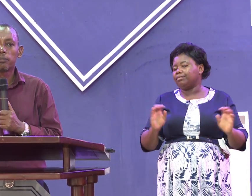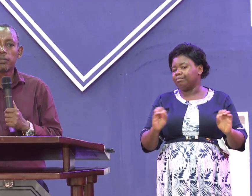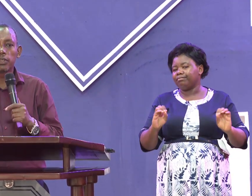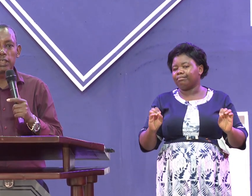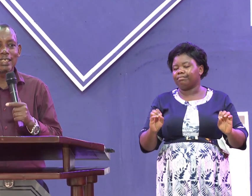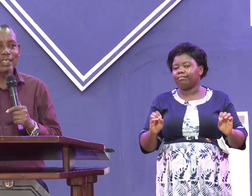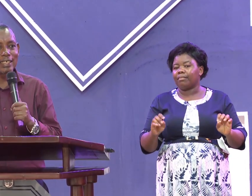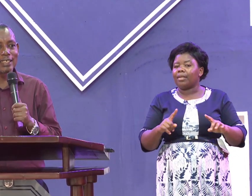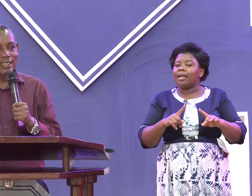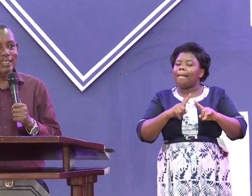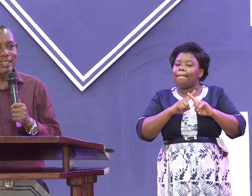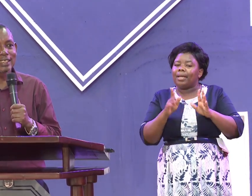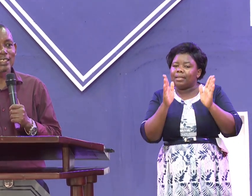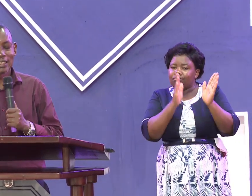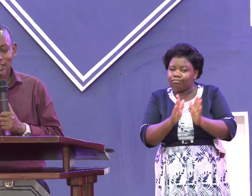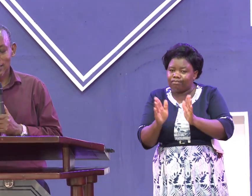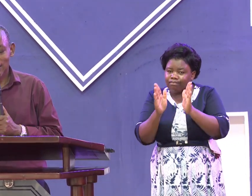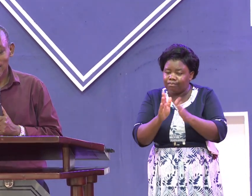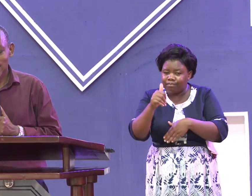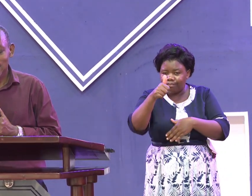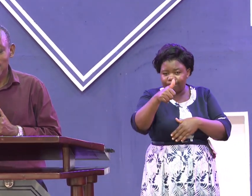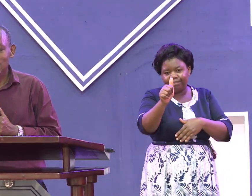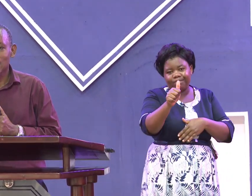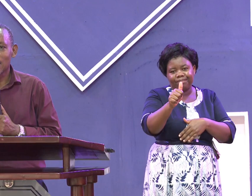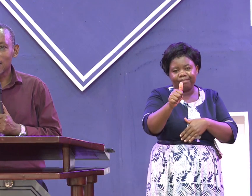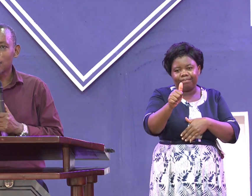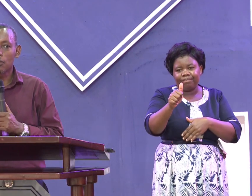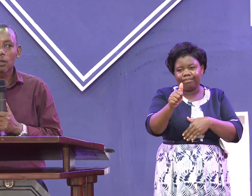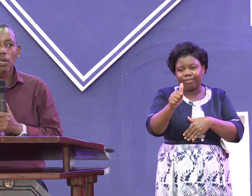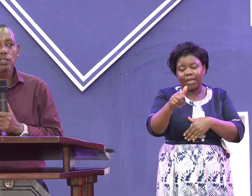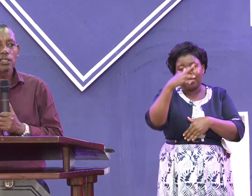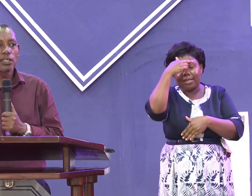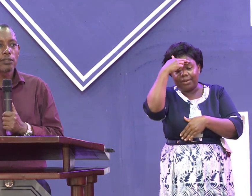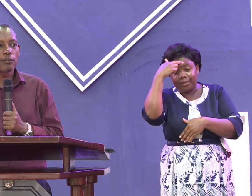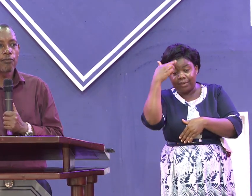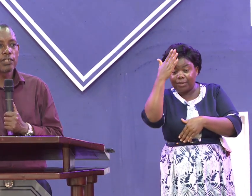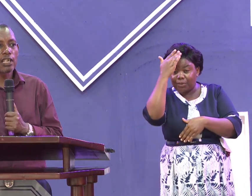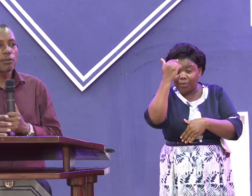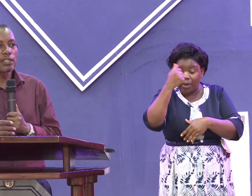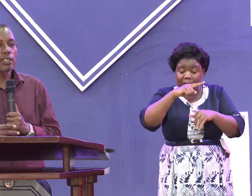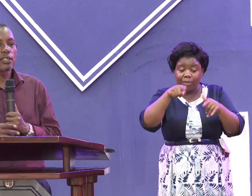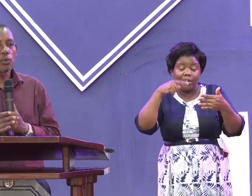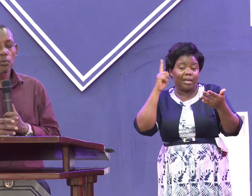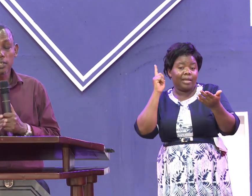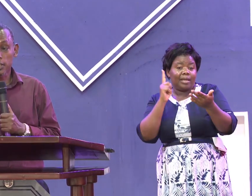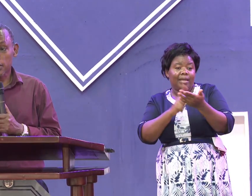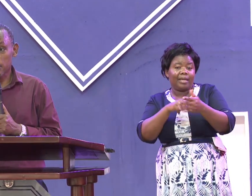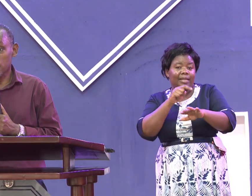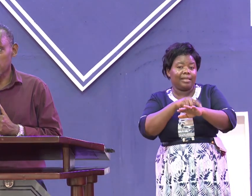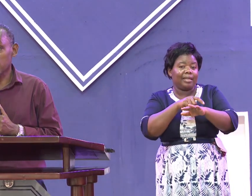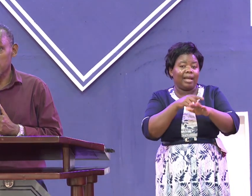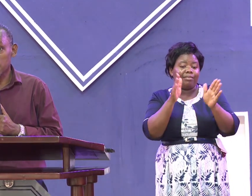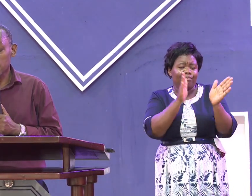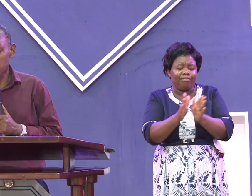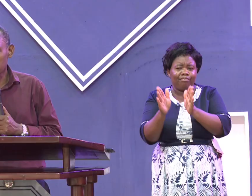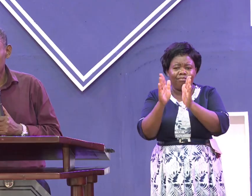excited. Chetekere tekere. Prepare for it. Era yensonga lwaki tufisawe ekiseera